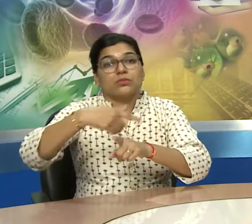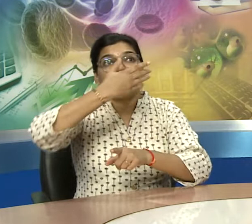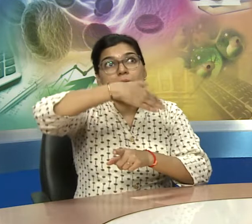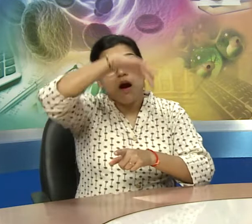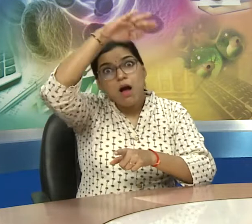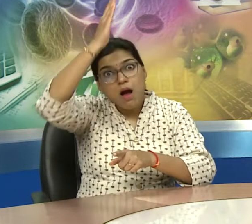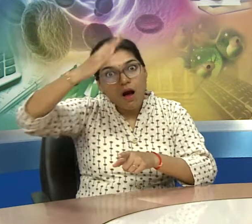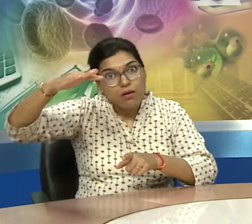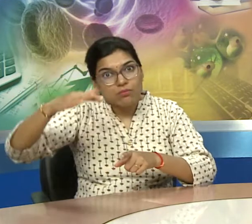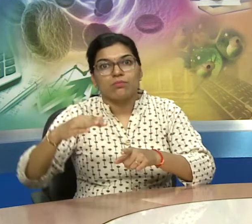and then